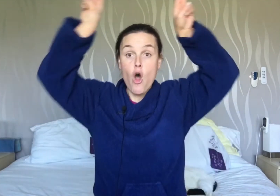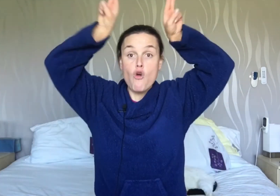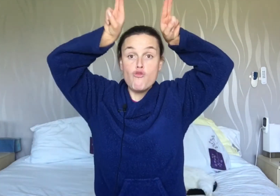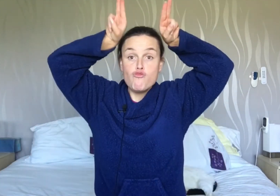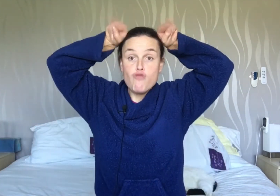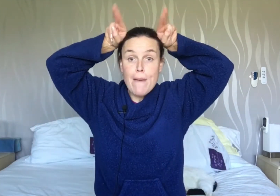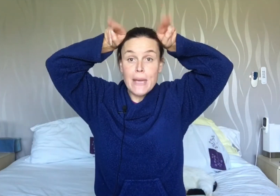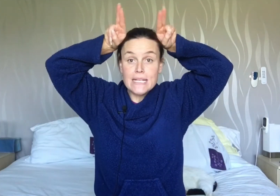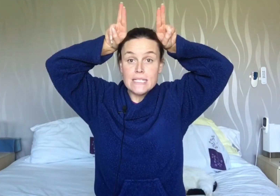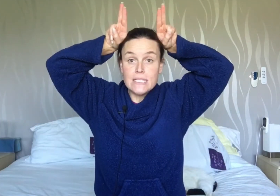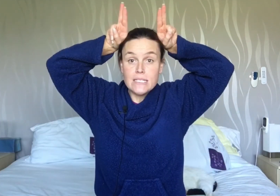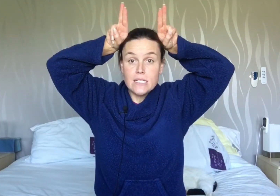Rabbit.